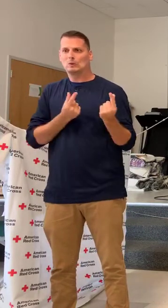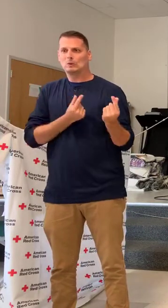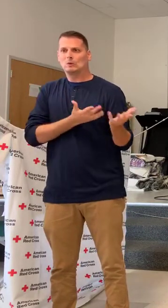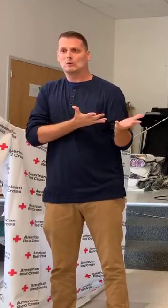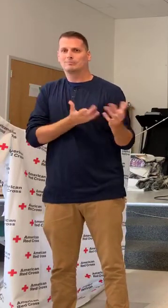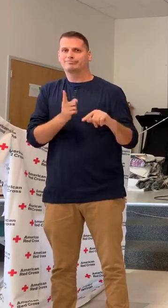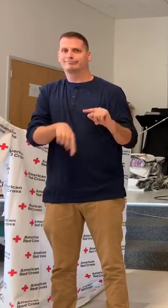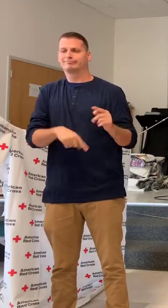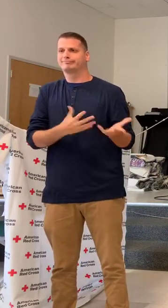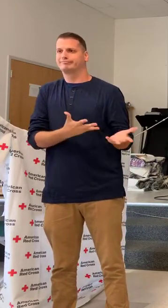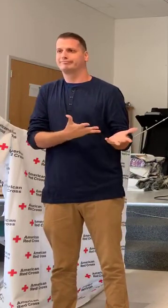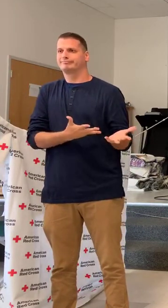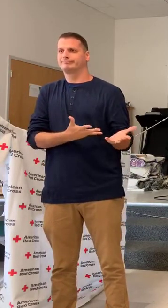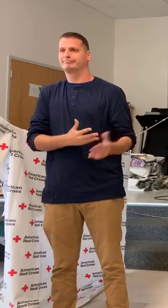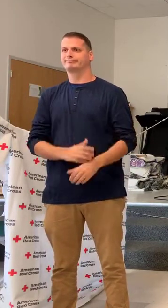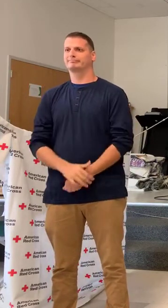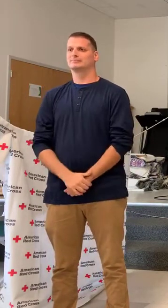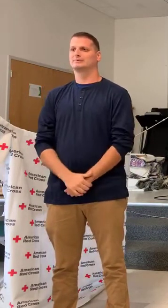during sockeye.